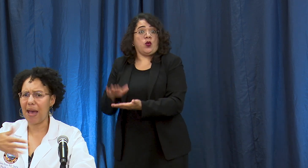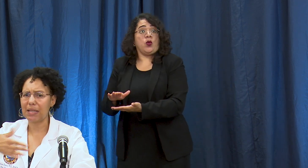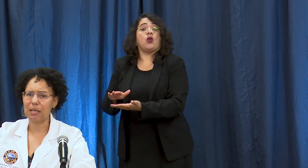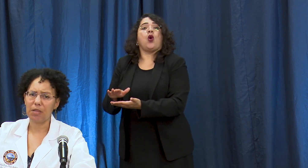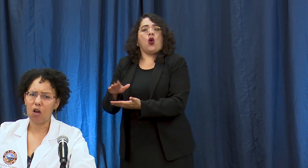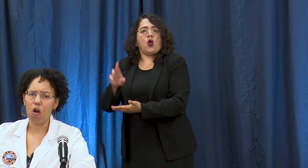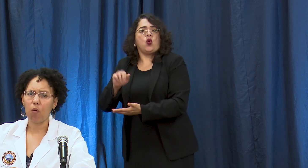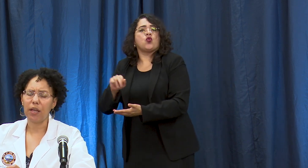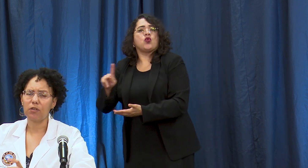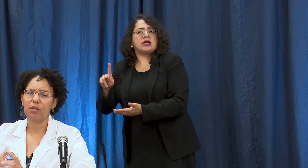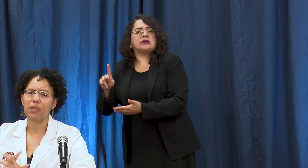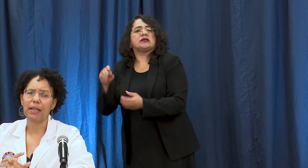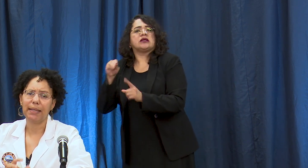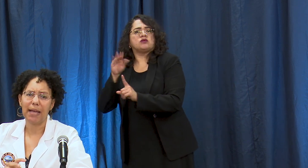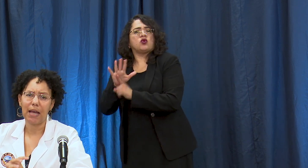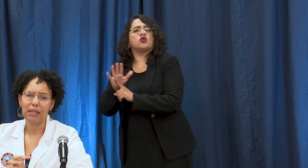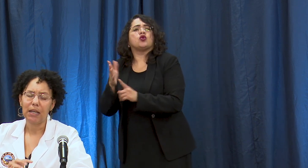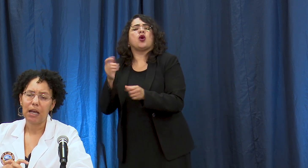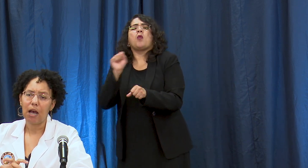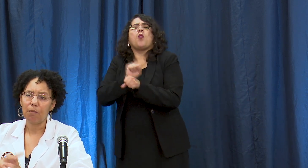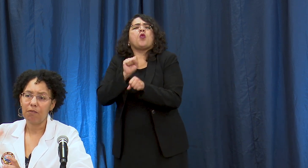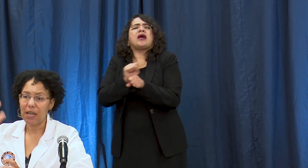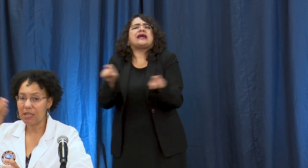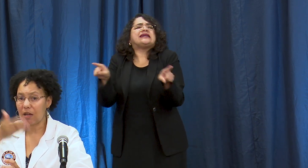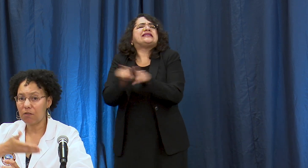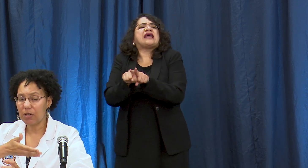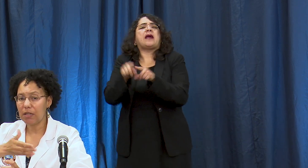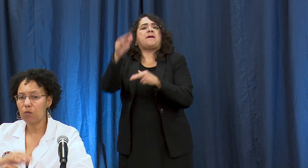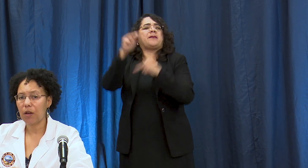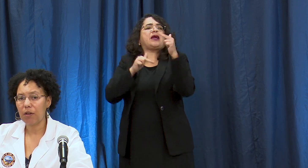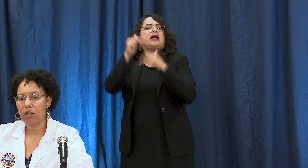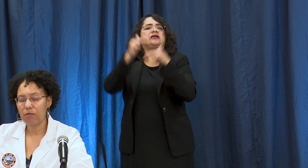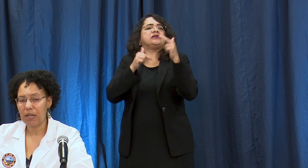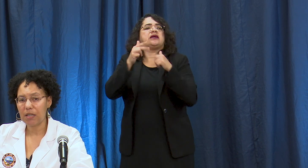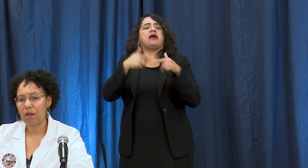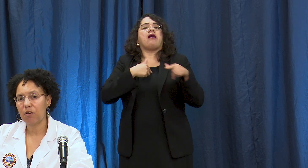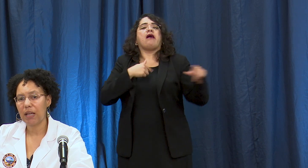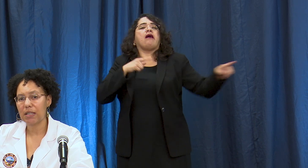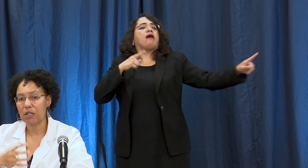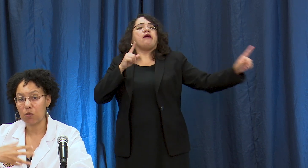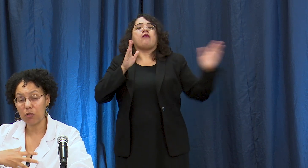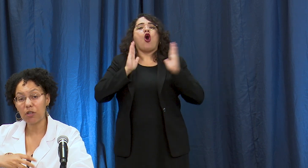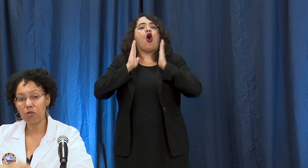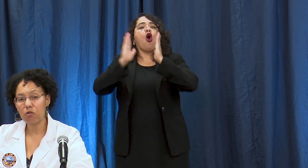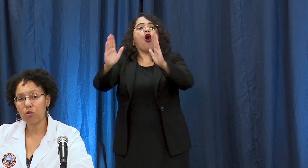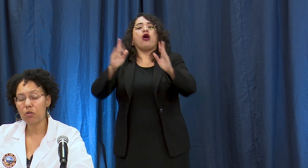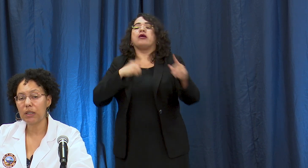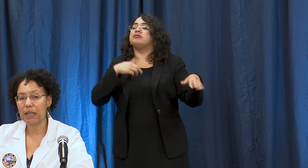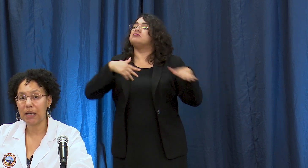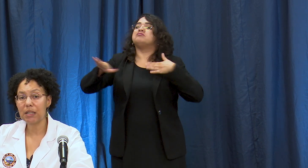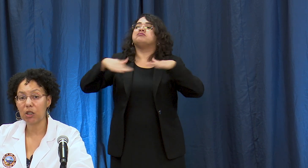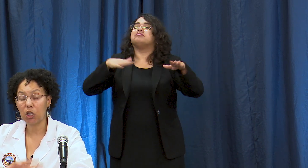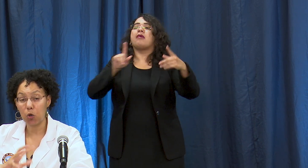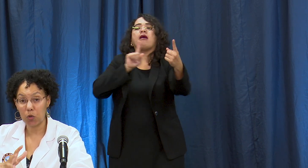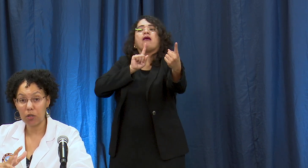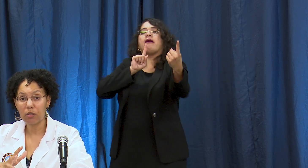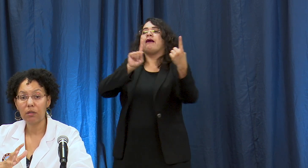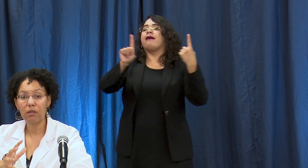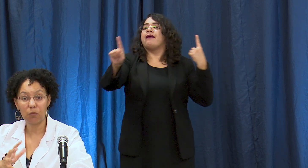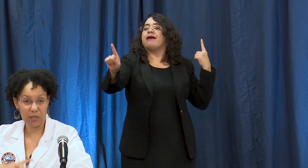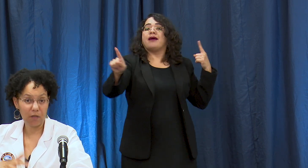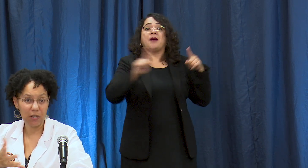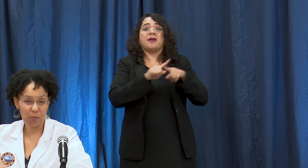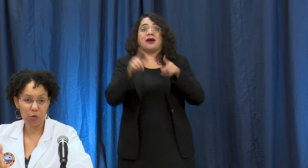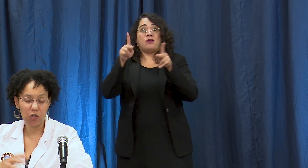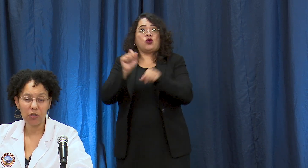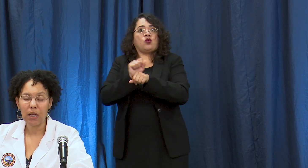maybe you pass them in the hallway or something like that. Face coverings, wearing your face covering as a source control does lower